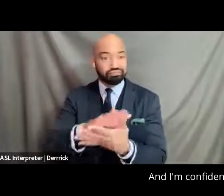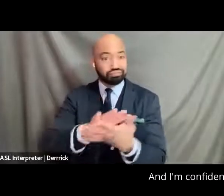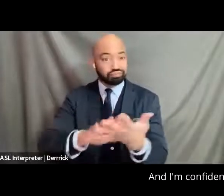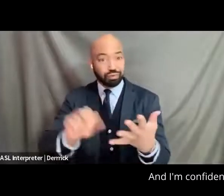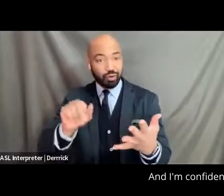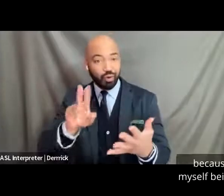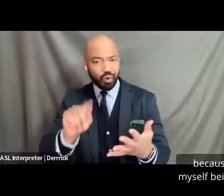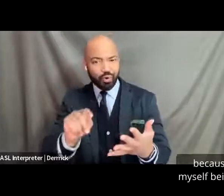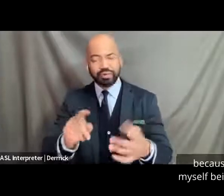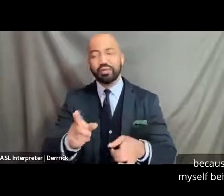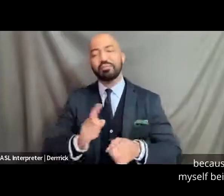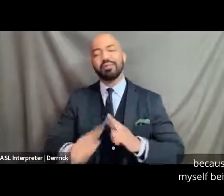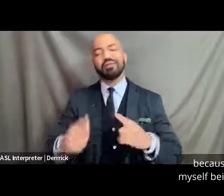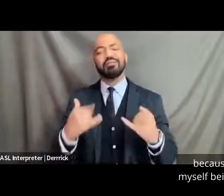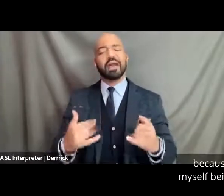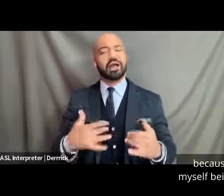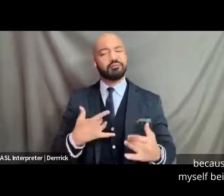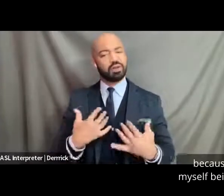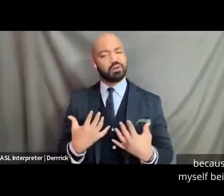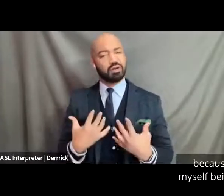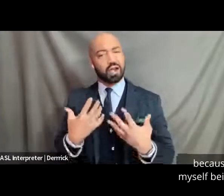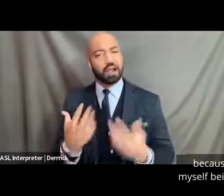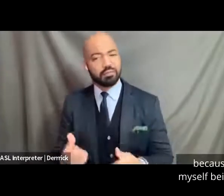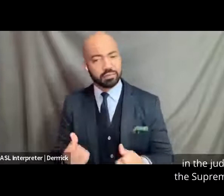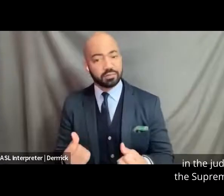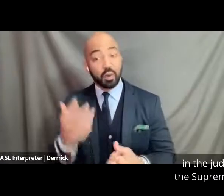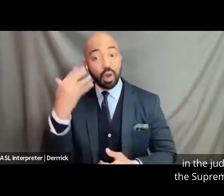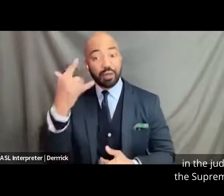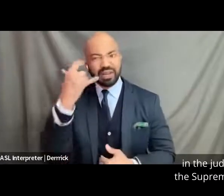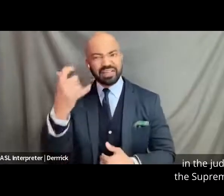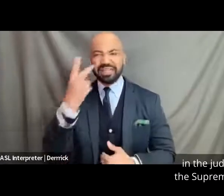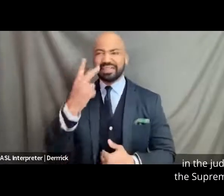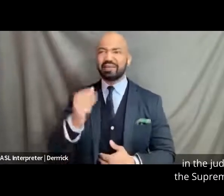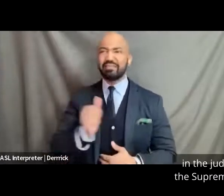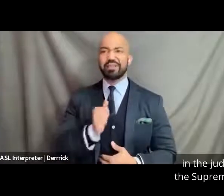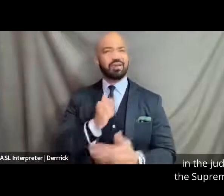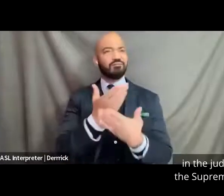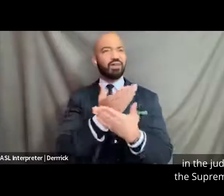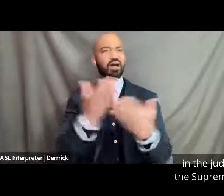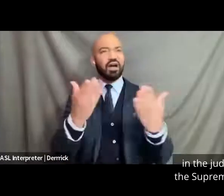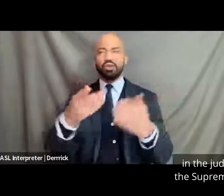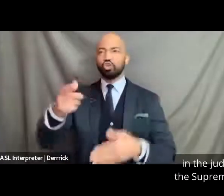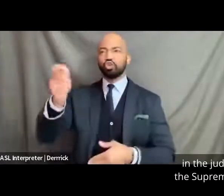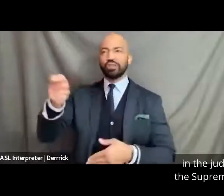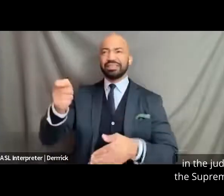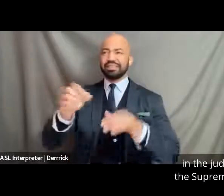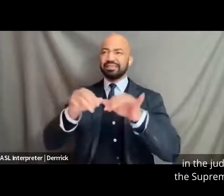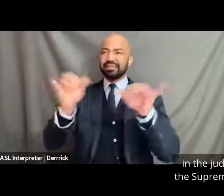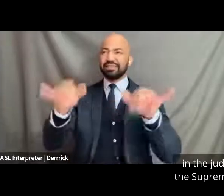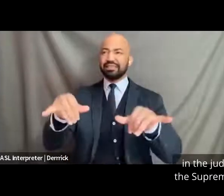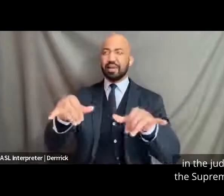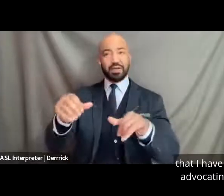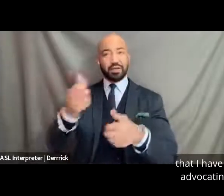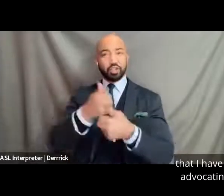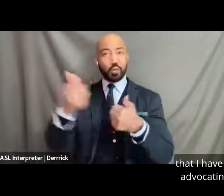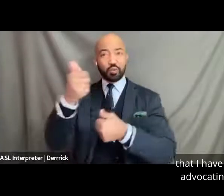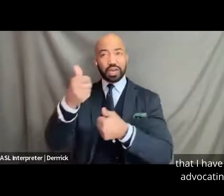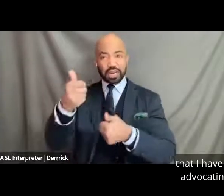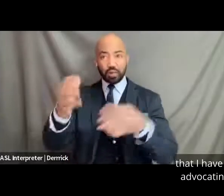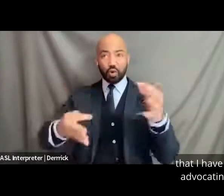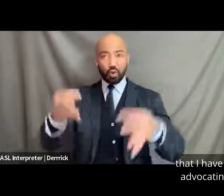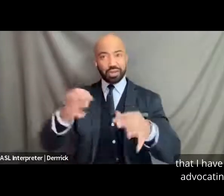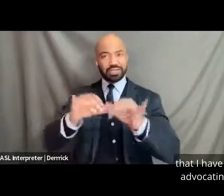that because i'm seeing myself being represented in the judicial system in the supreme court system that i